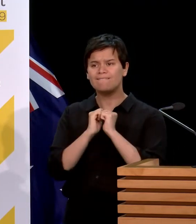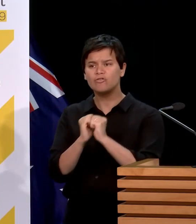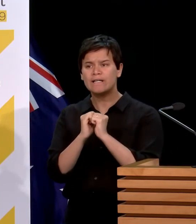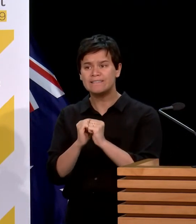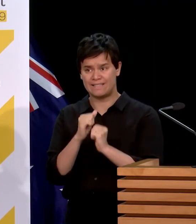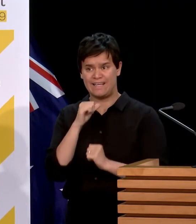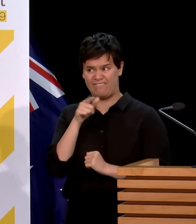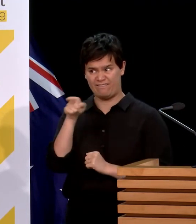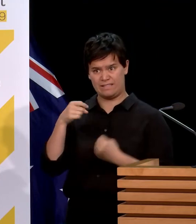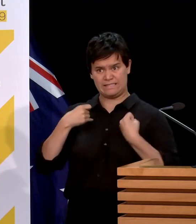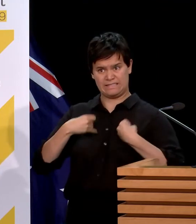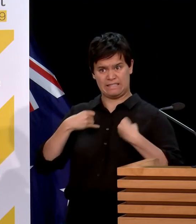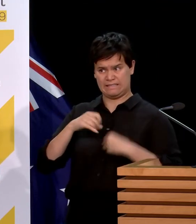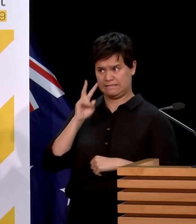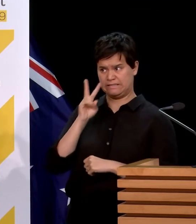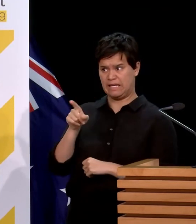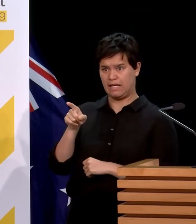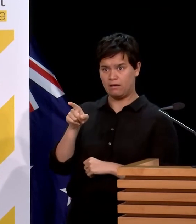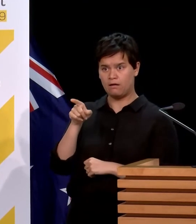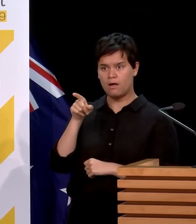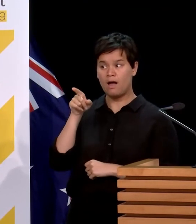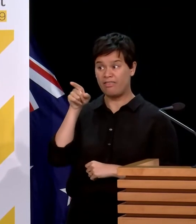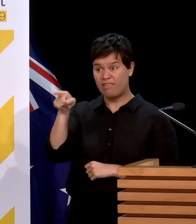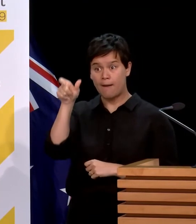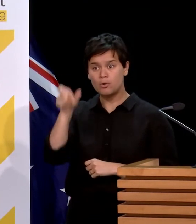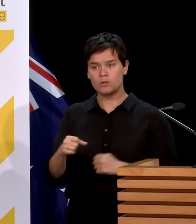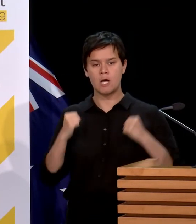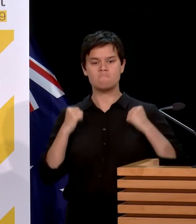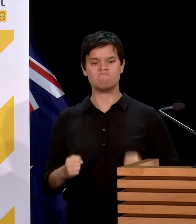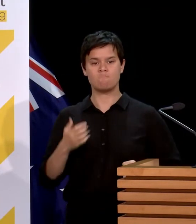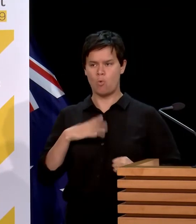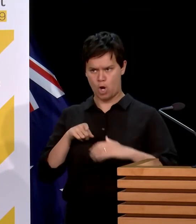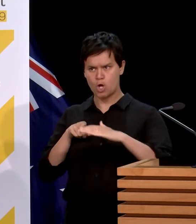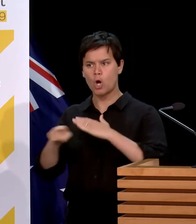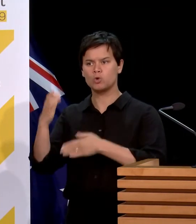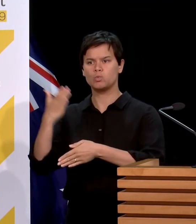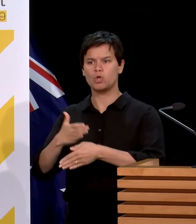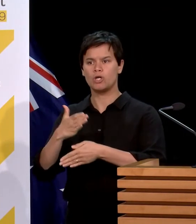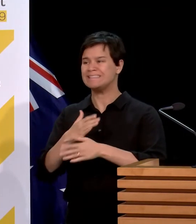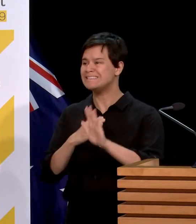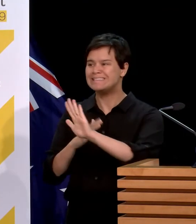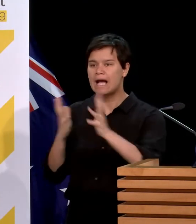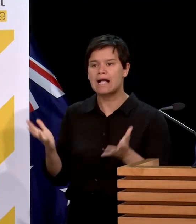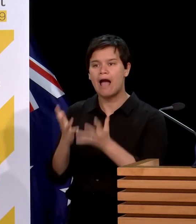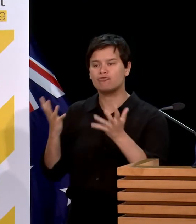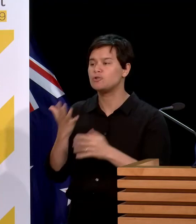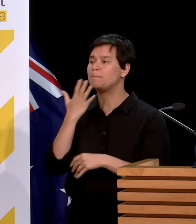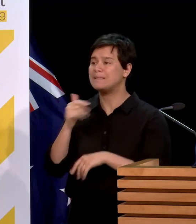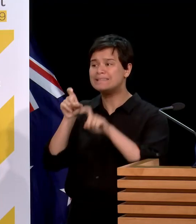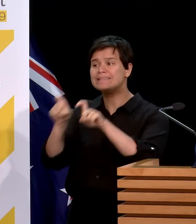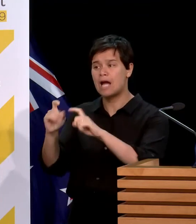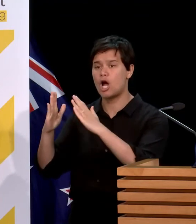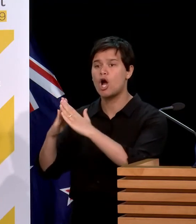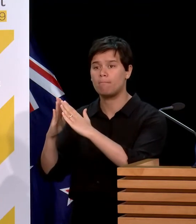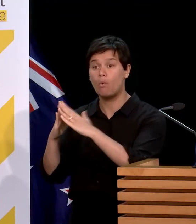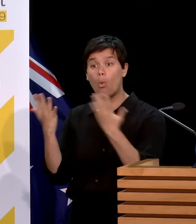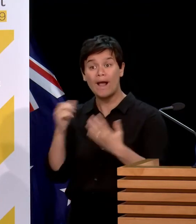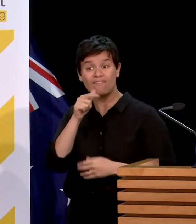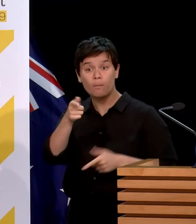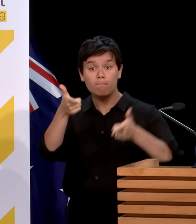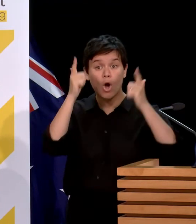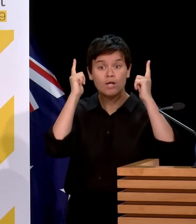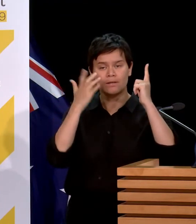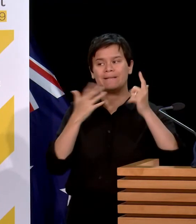an employer, ensuring that your employees can stay home if they are unwell. Wash and dry your hands well and